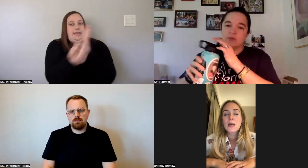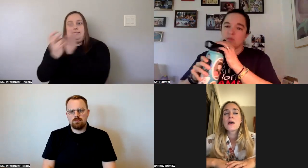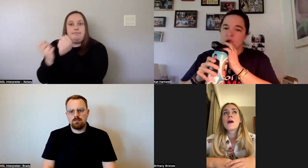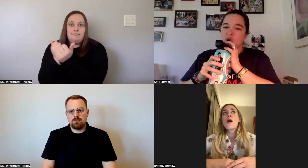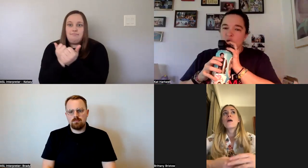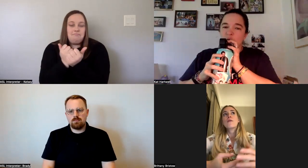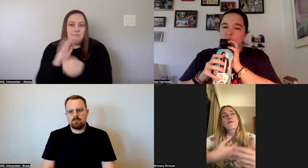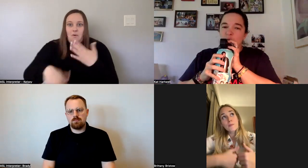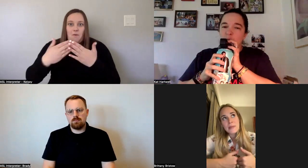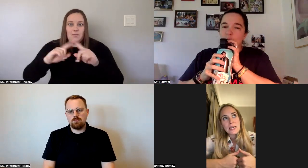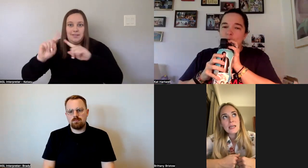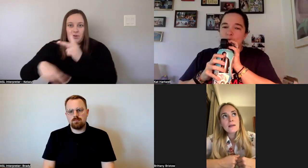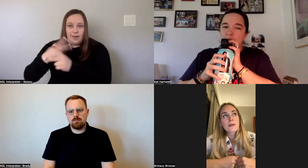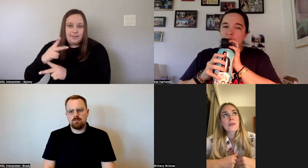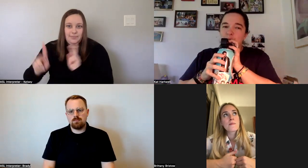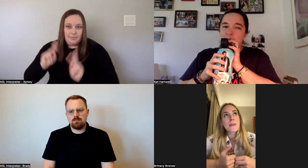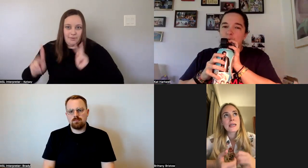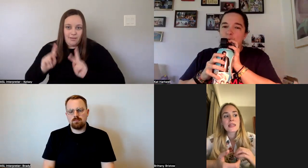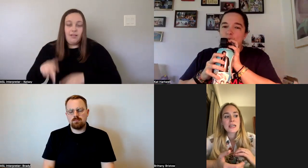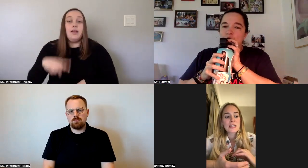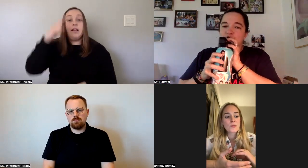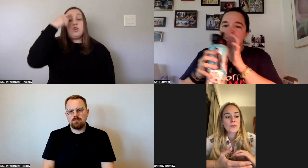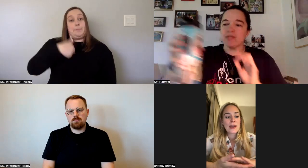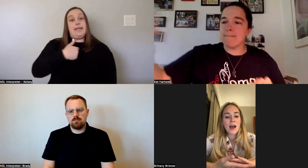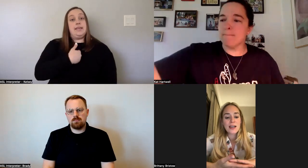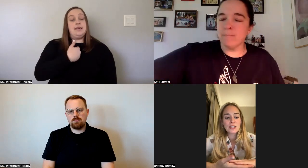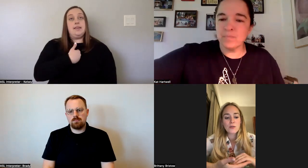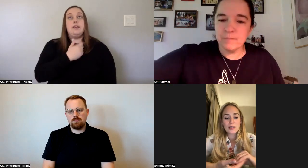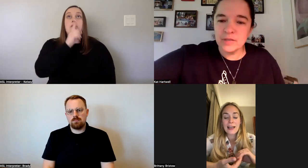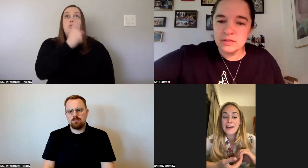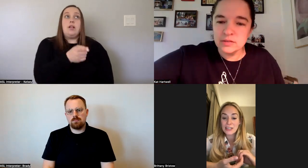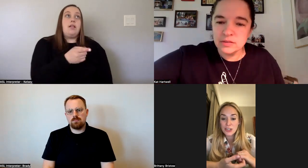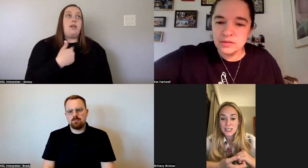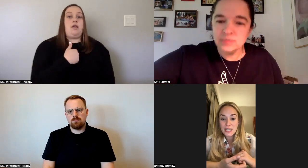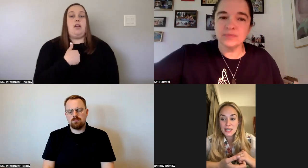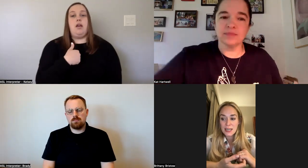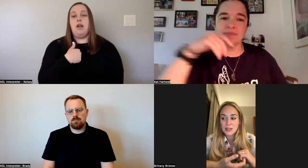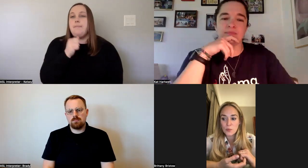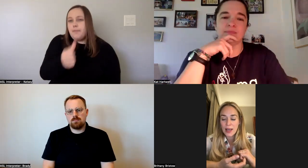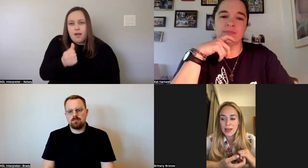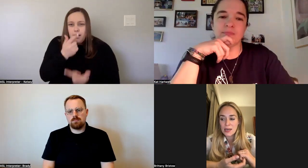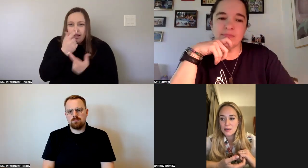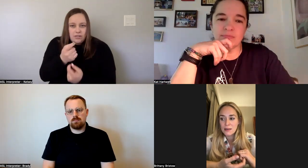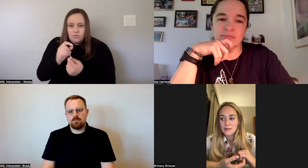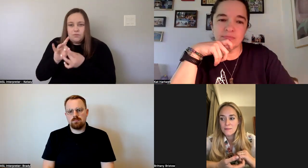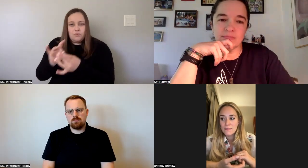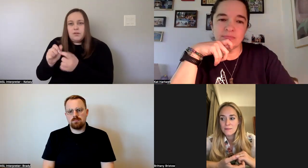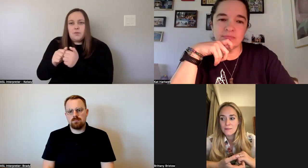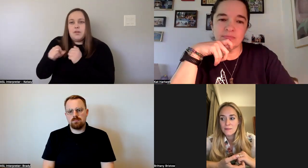people. For me, the main thing that I don't really have interest in is when